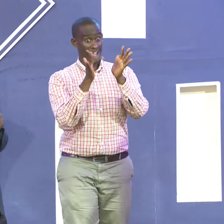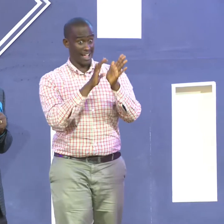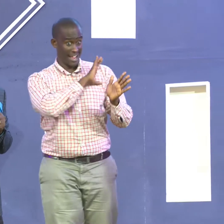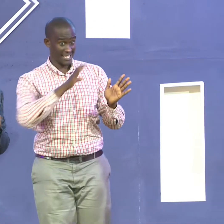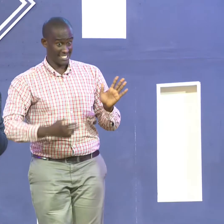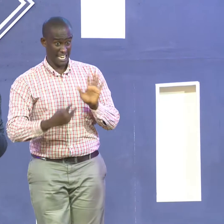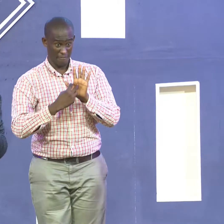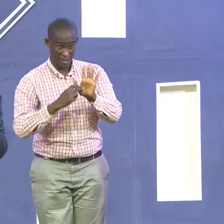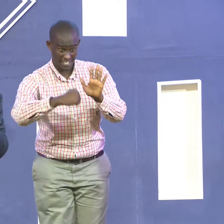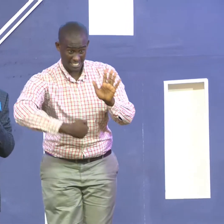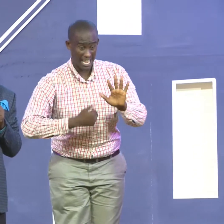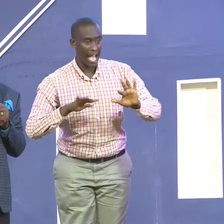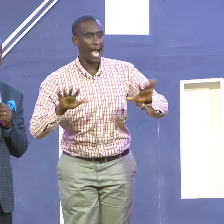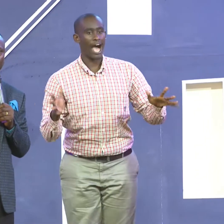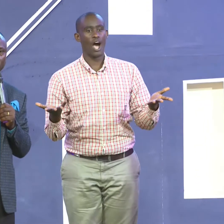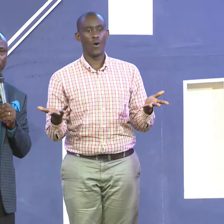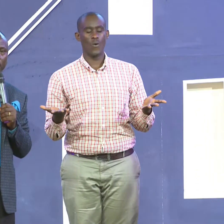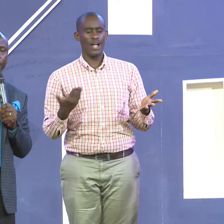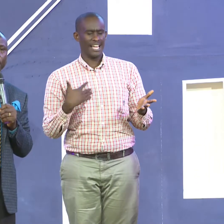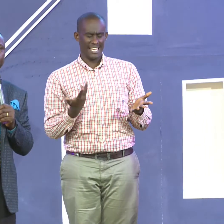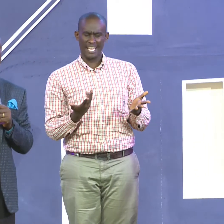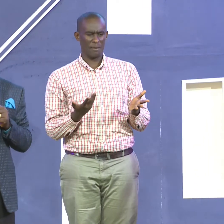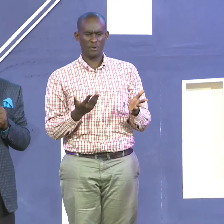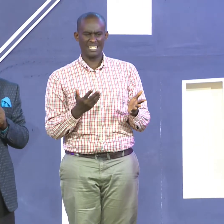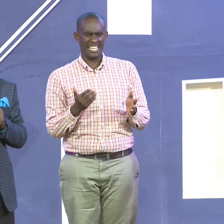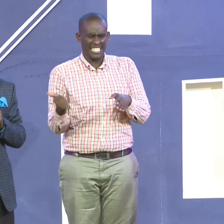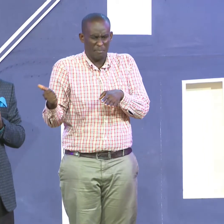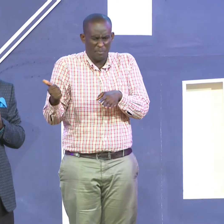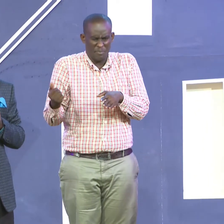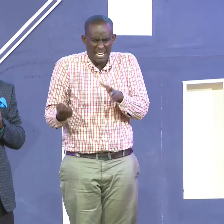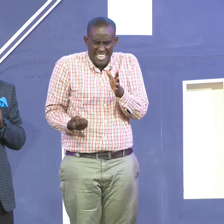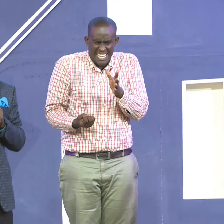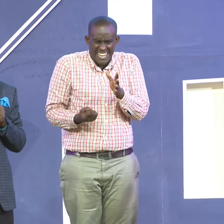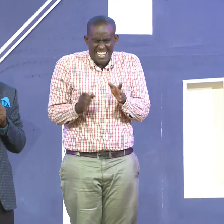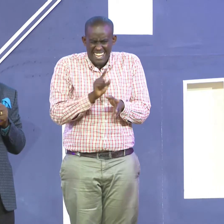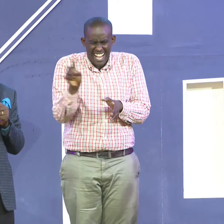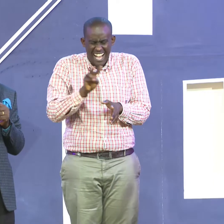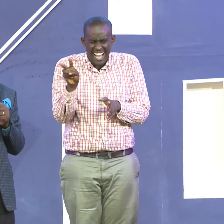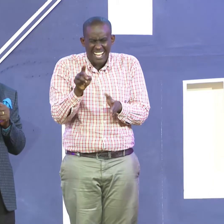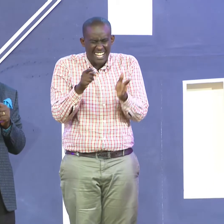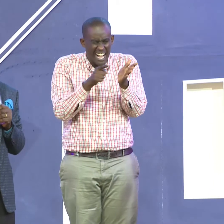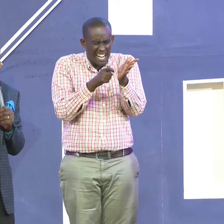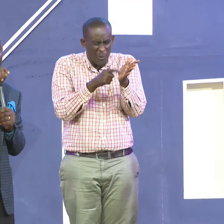he speaks of himself at a level of a mustard